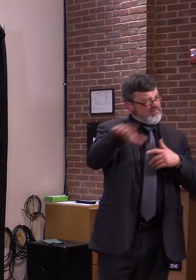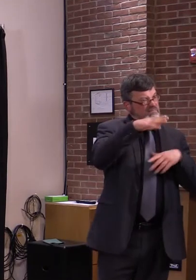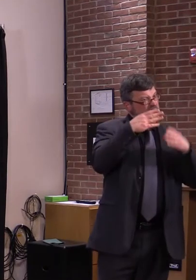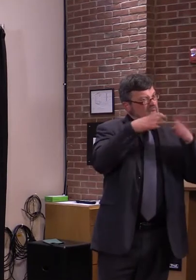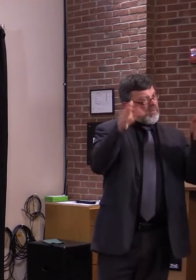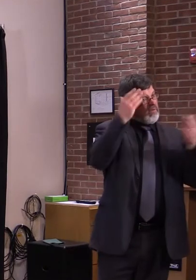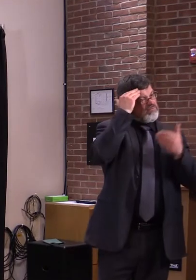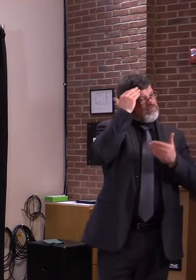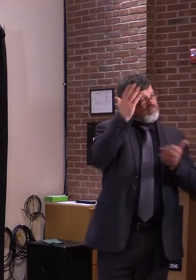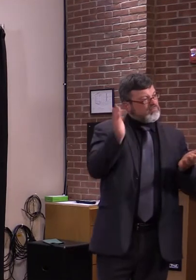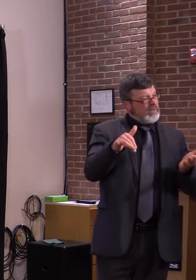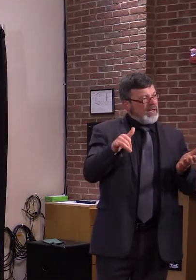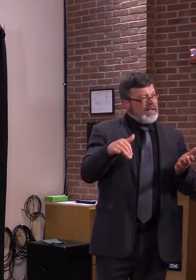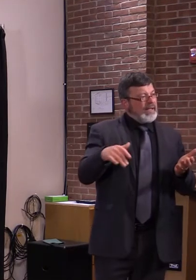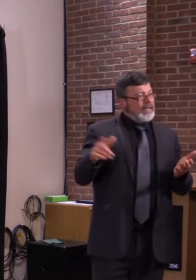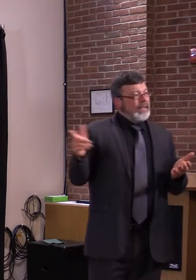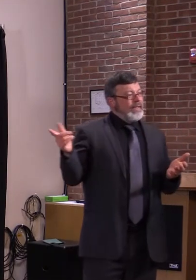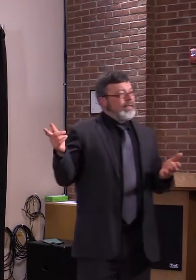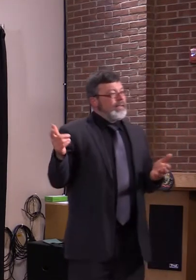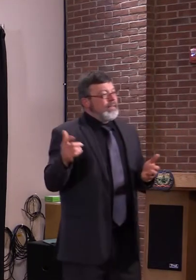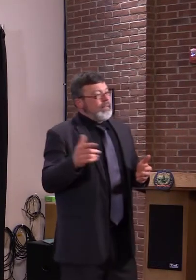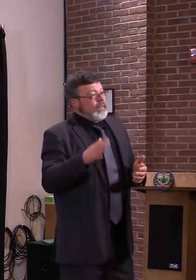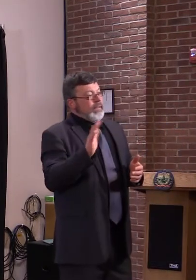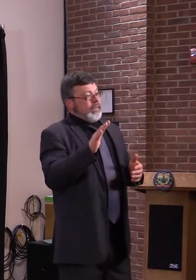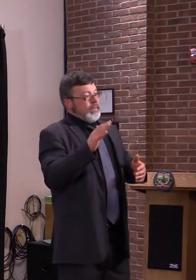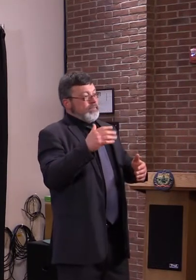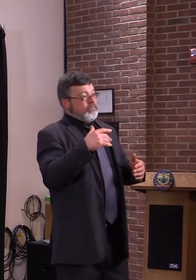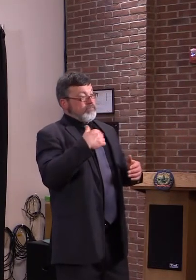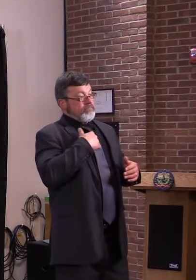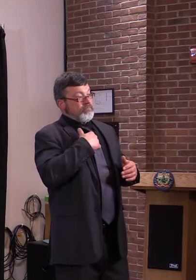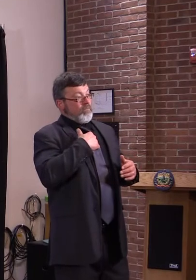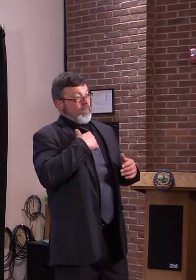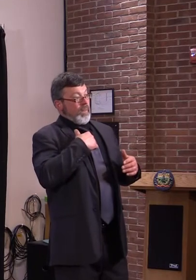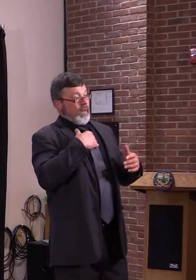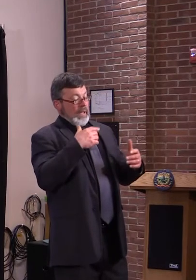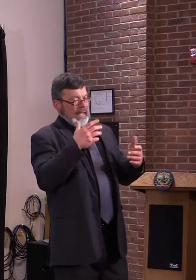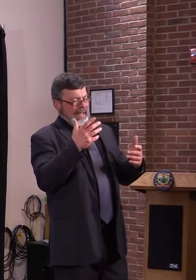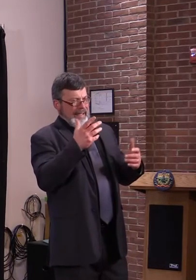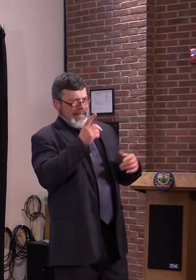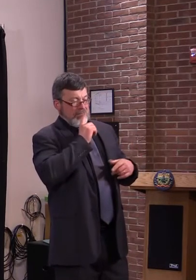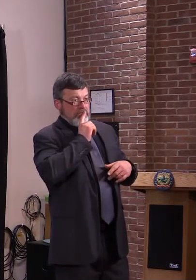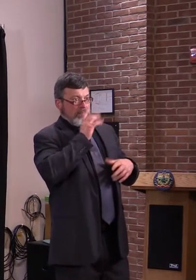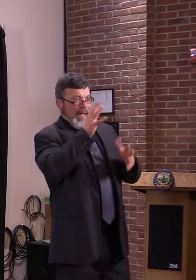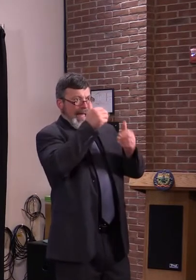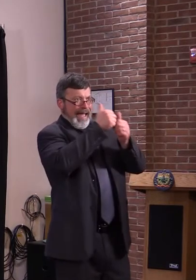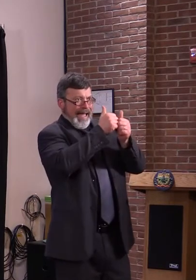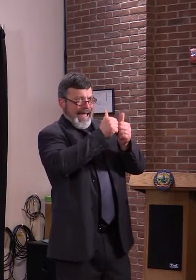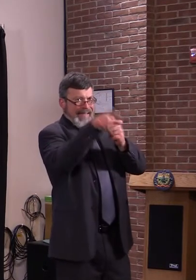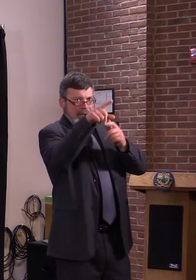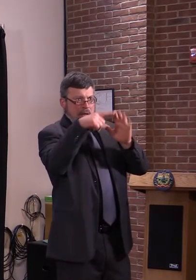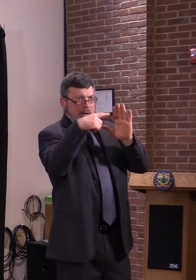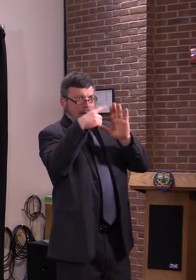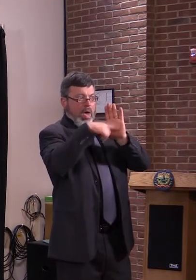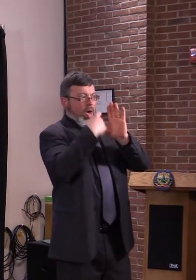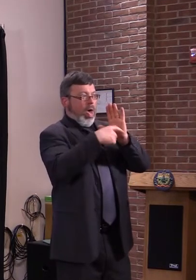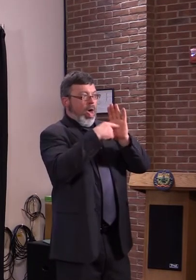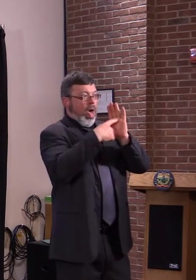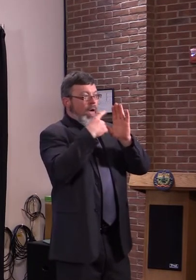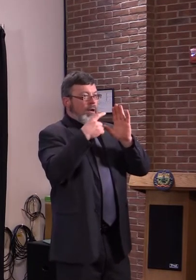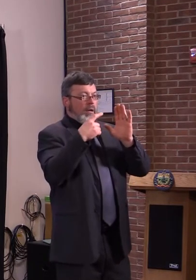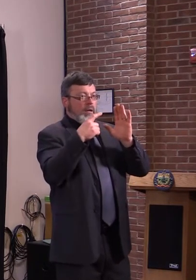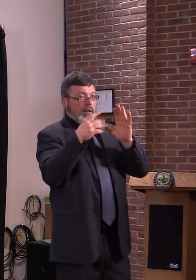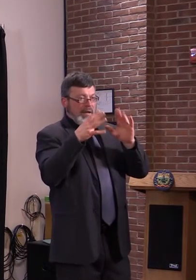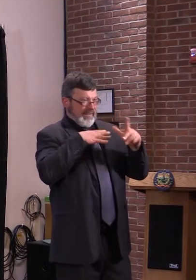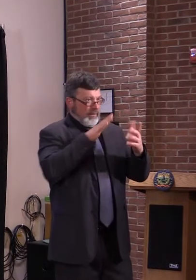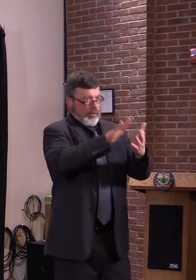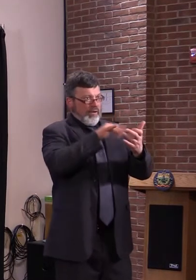If we start taking action against online critics, it's going to be a long, long road of any sort.